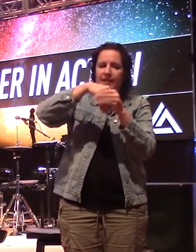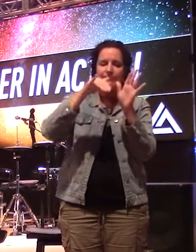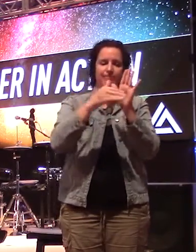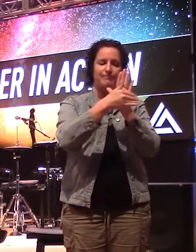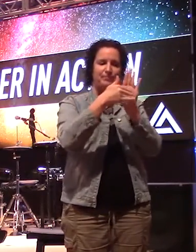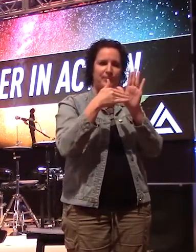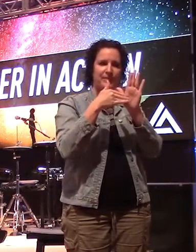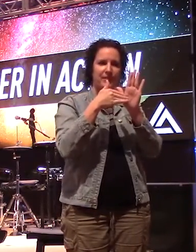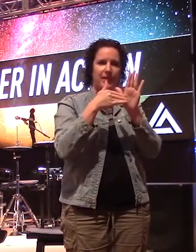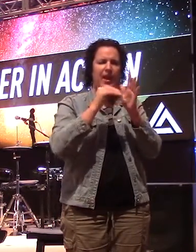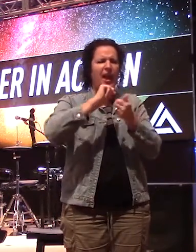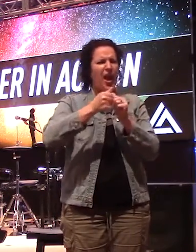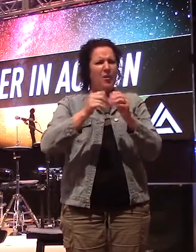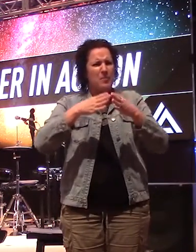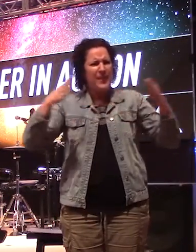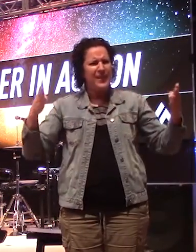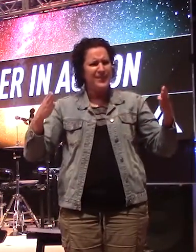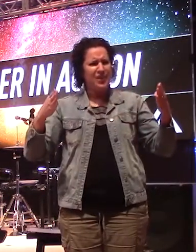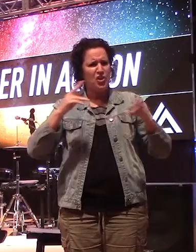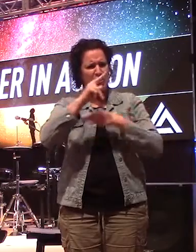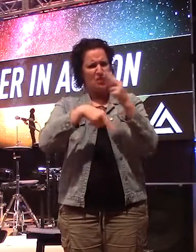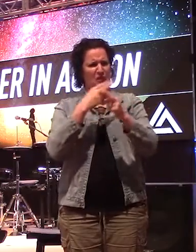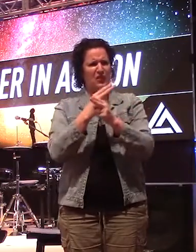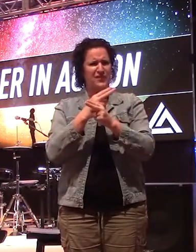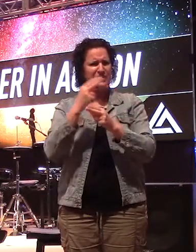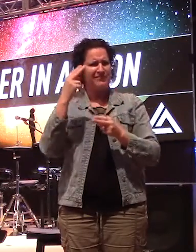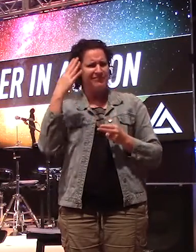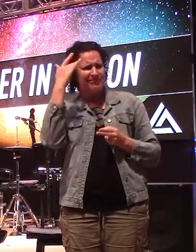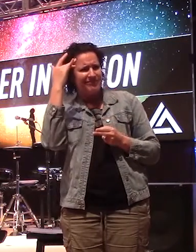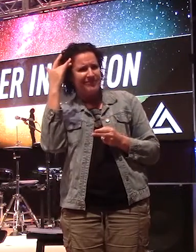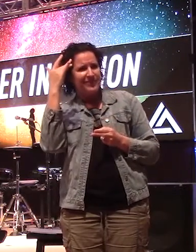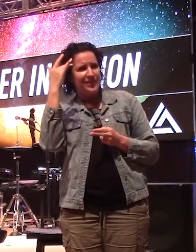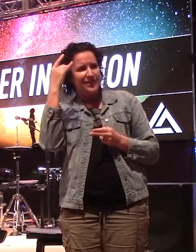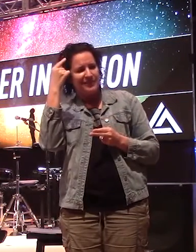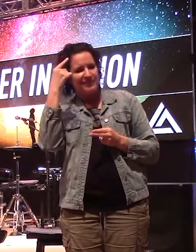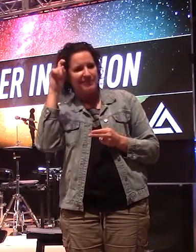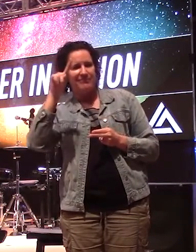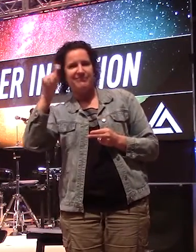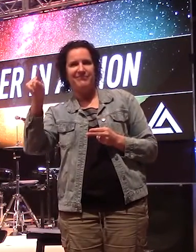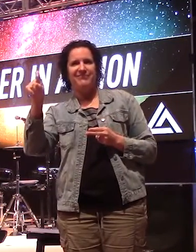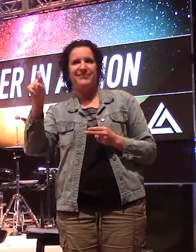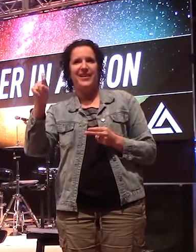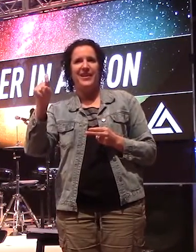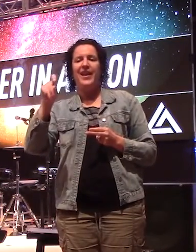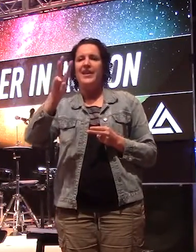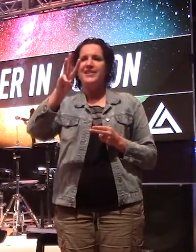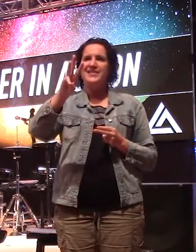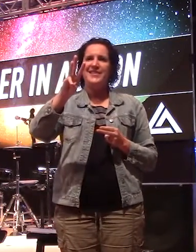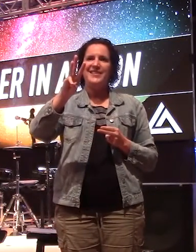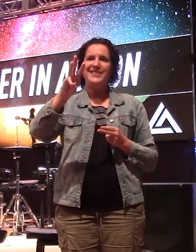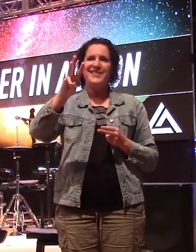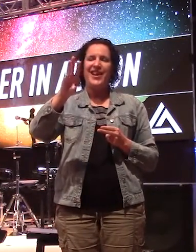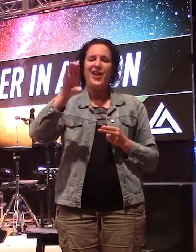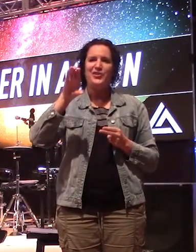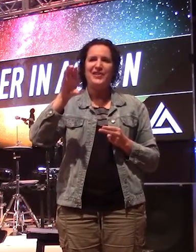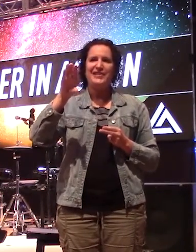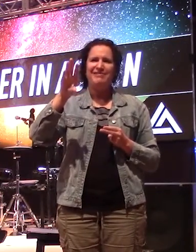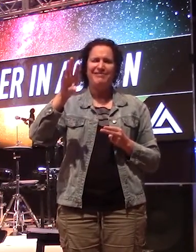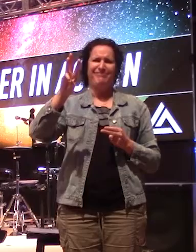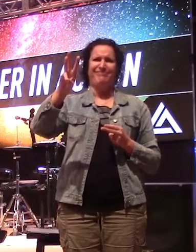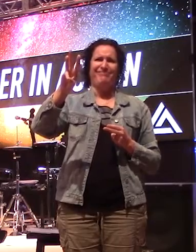How big is our universe? We have no idea. It's 600 sextillion miles, we're